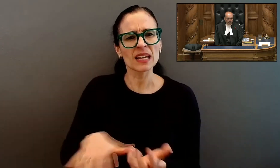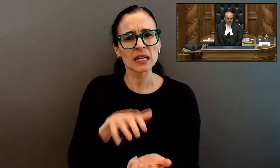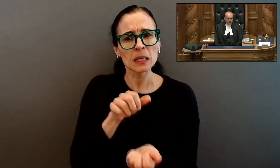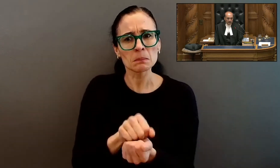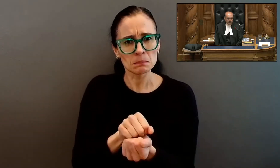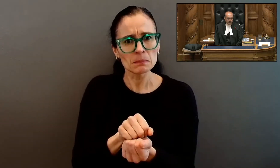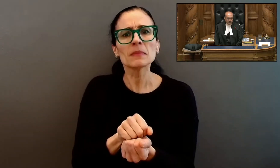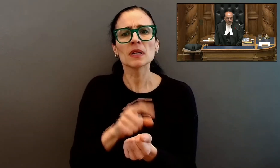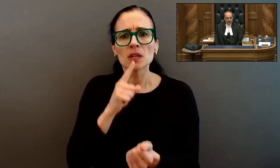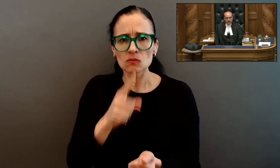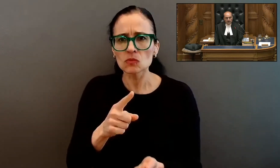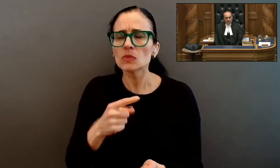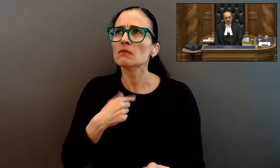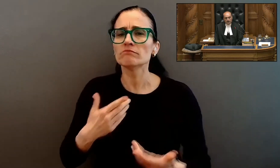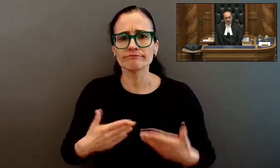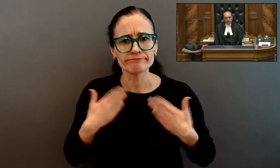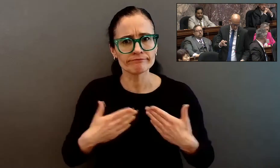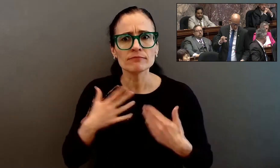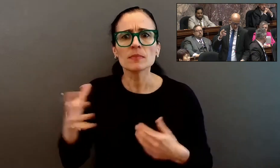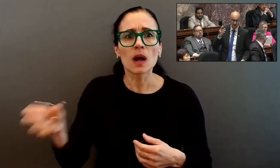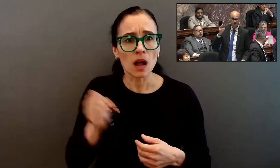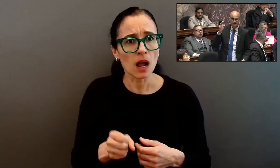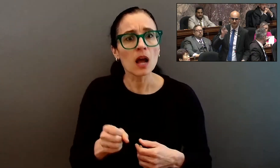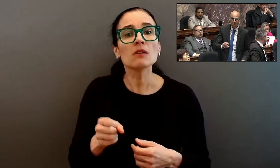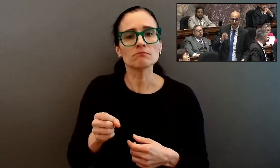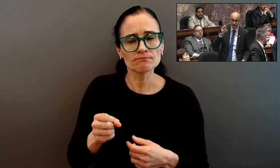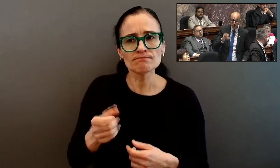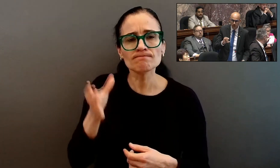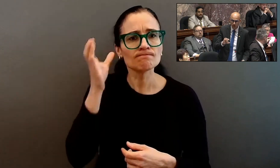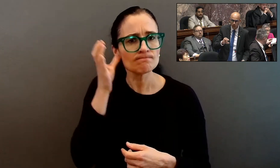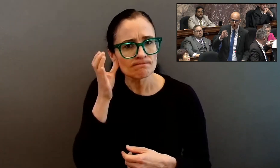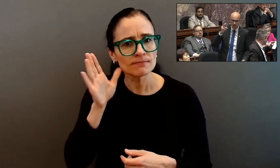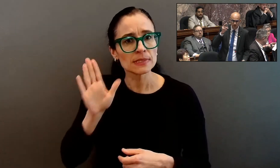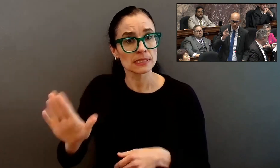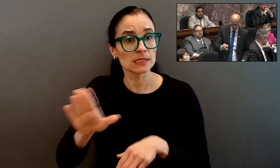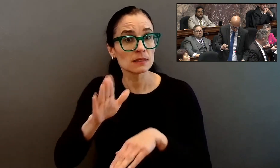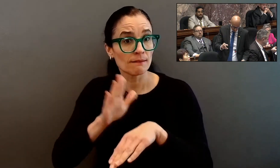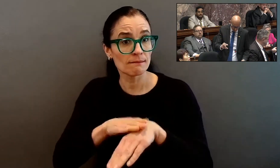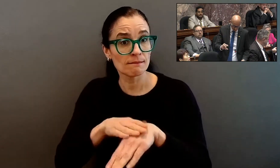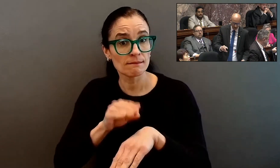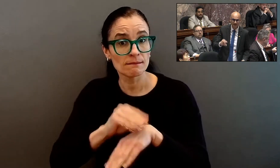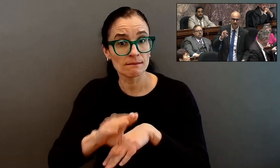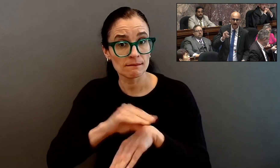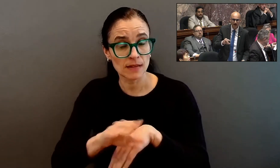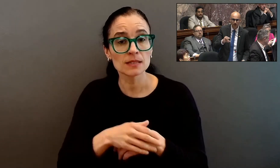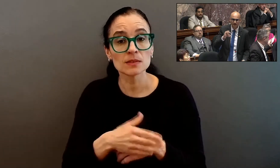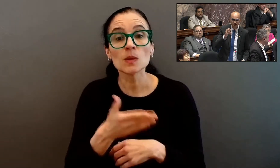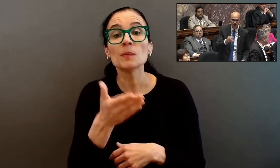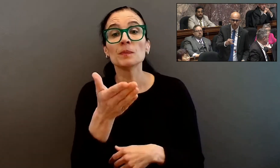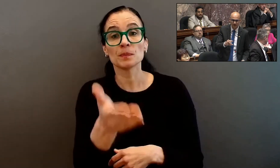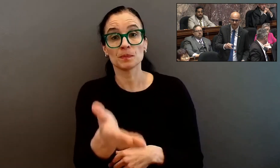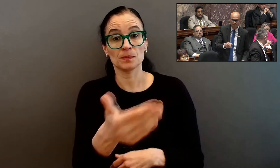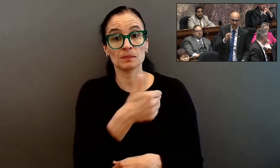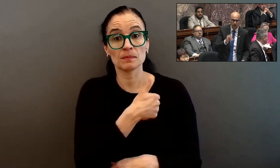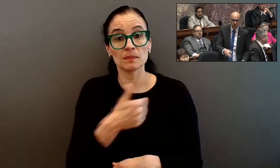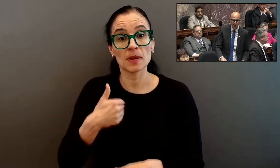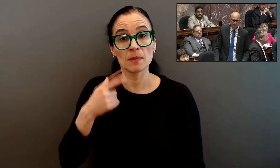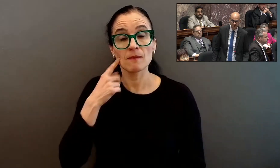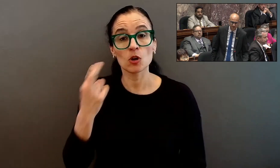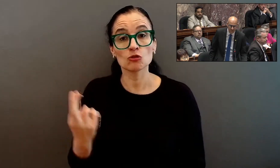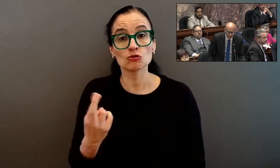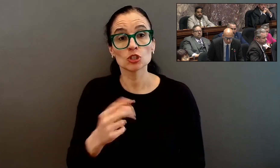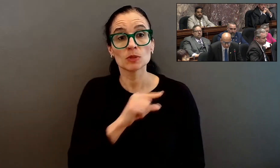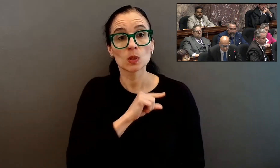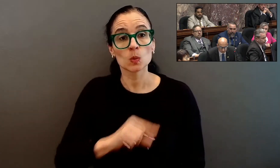Queensborough. Can the Premier confirm whether the City of Vancouver was consulted in the hiring of his friend, Michael